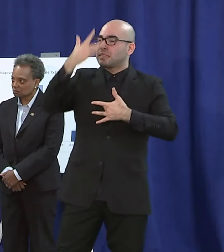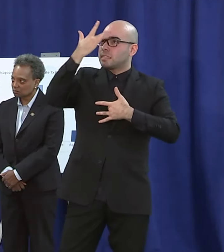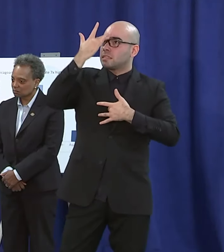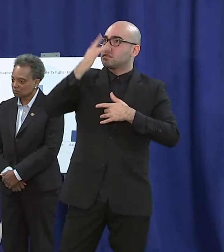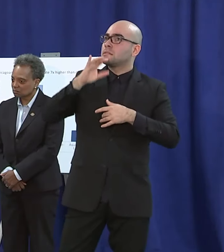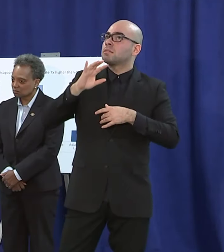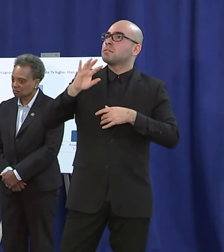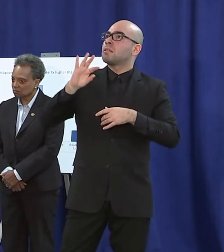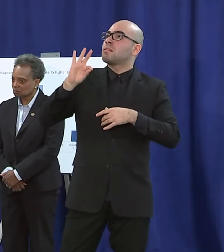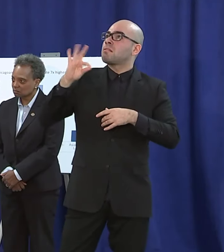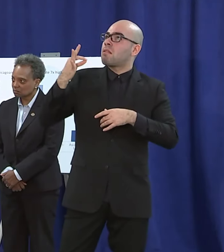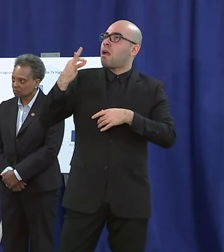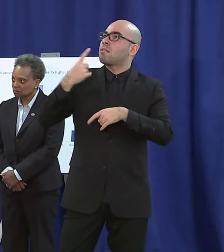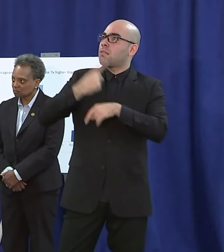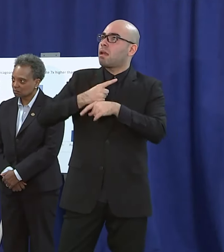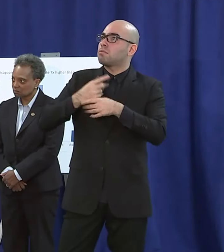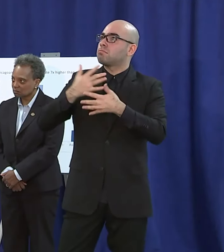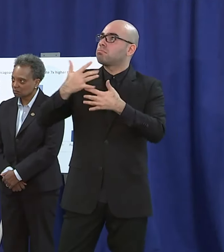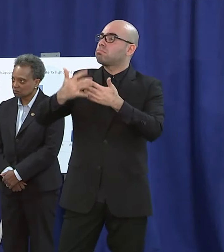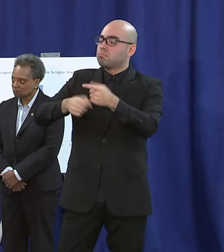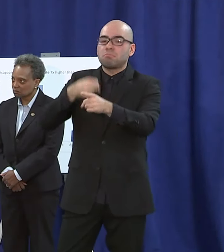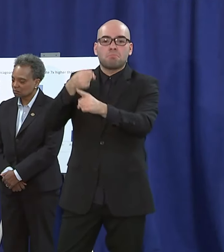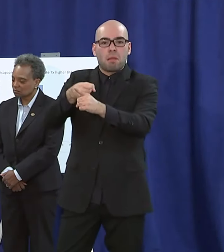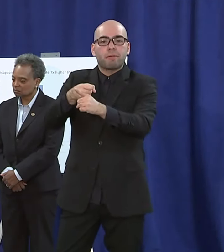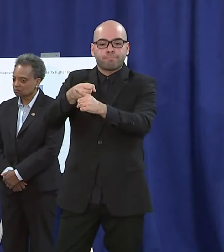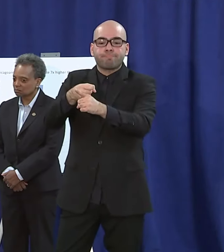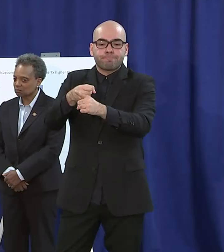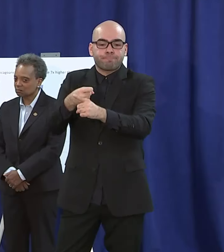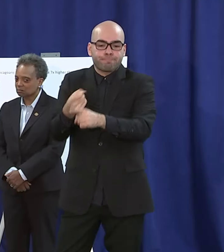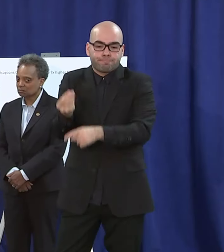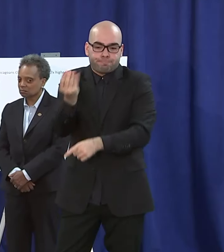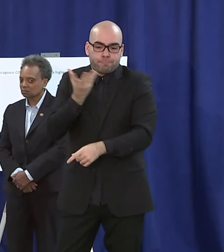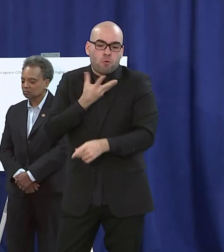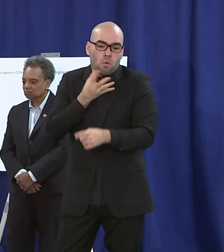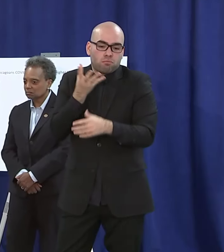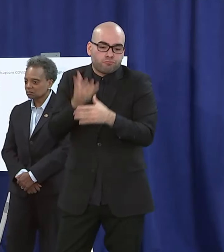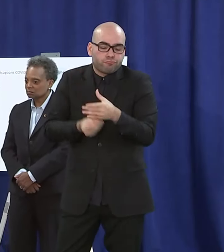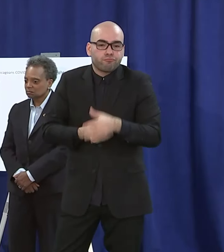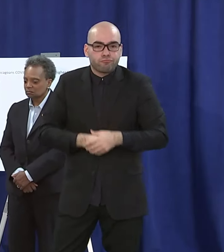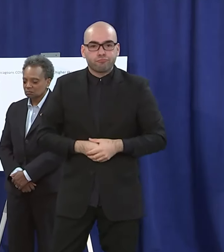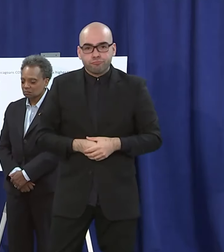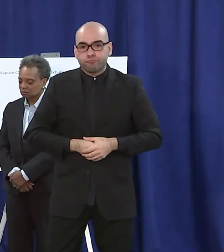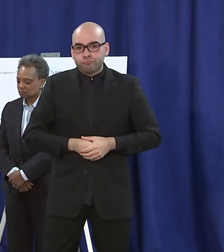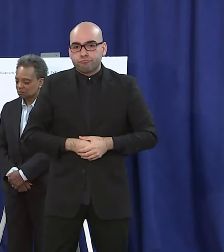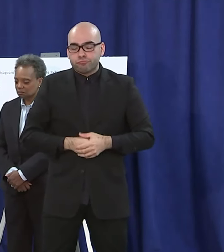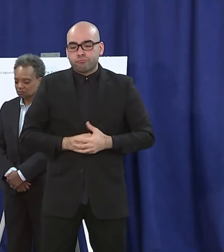Saturday morning, we got that call that she had passed away,